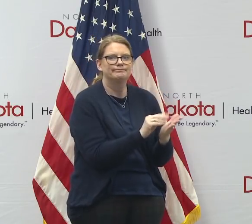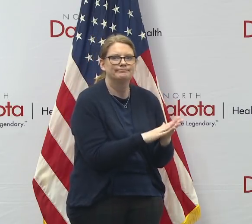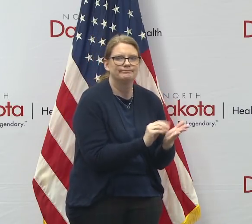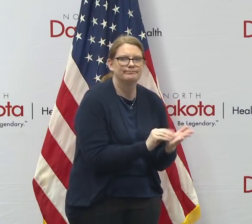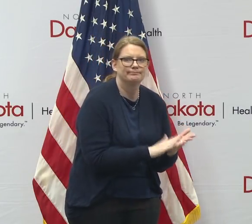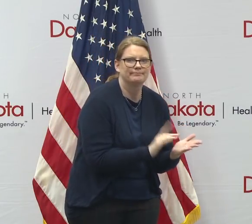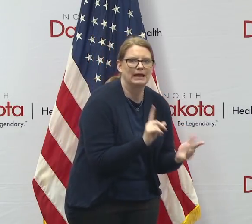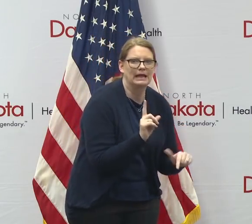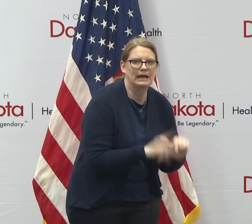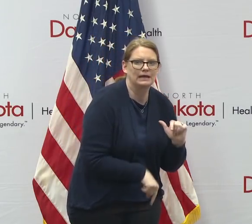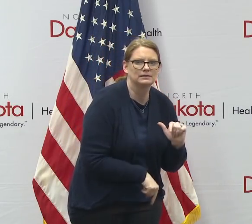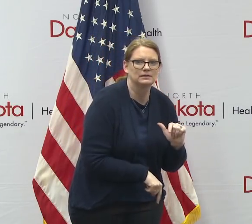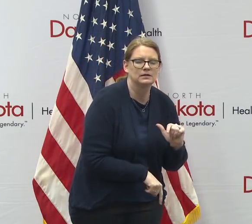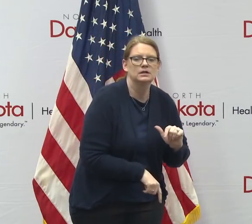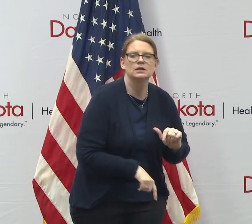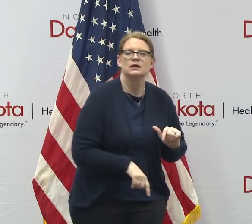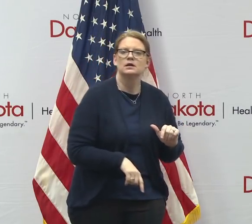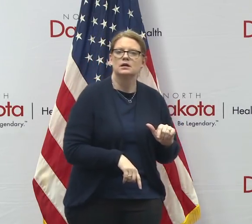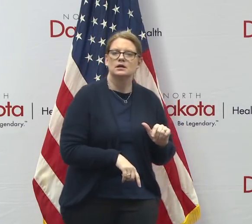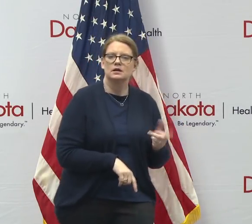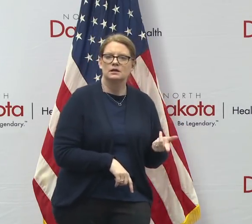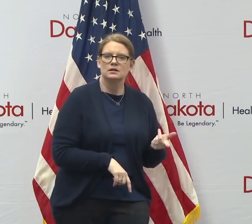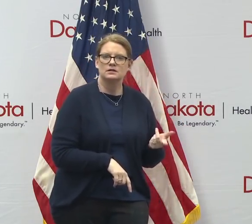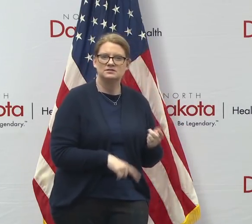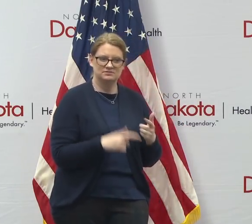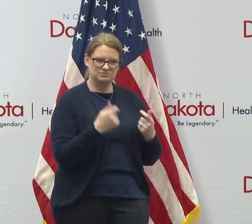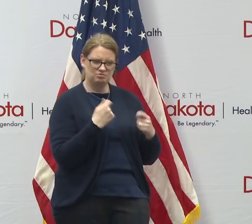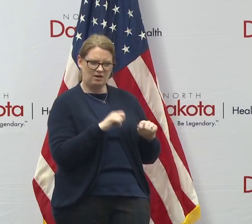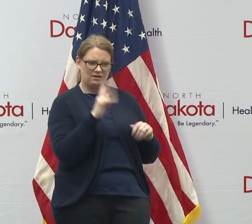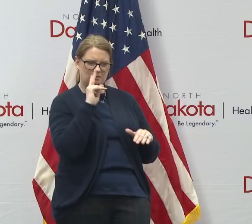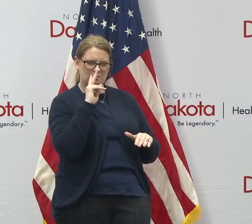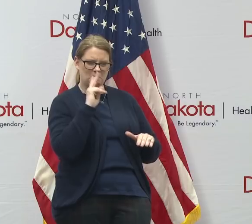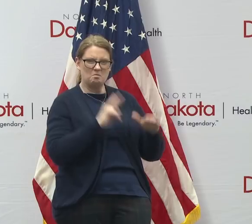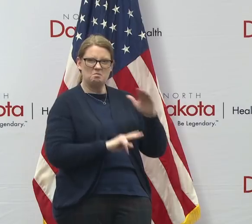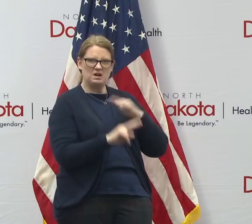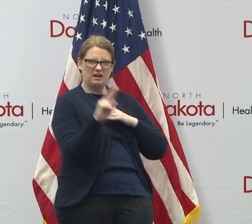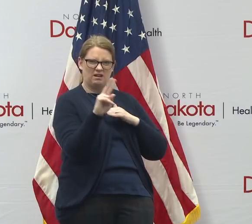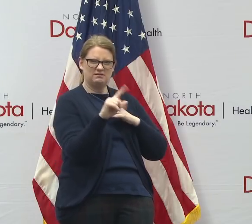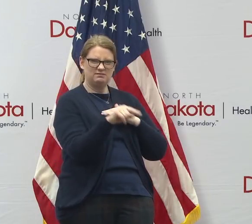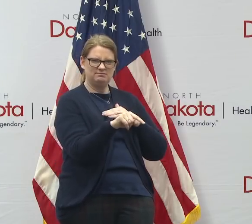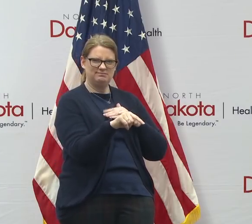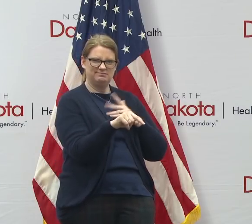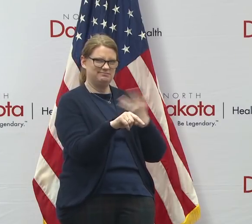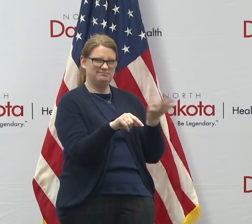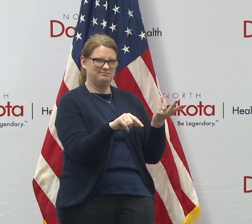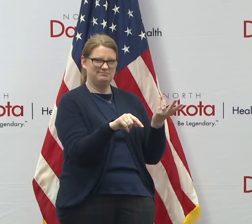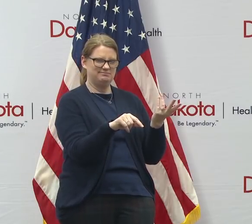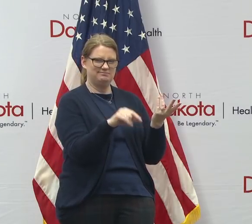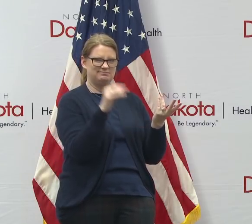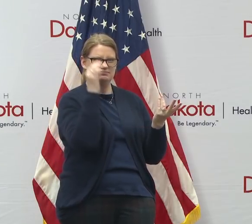so it becomes very difficult to forecast the